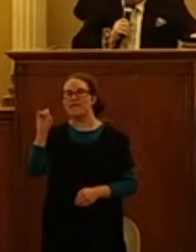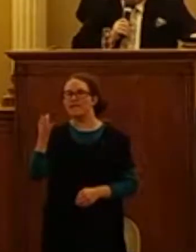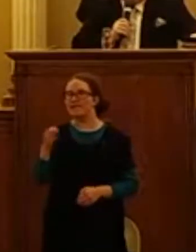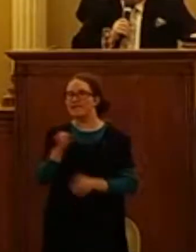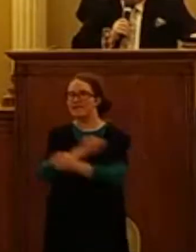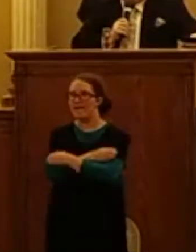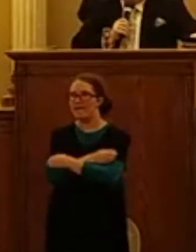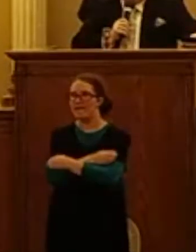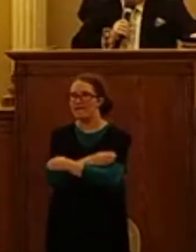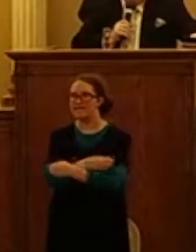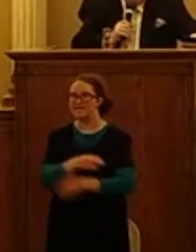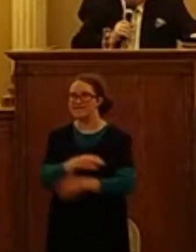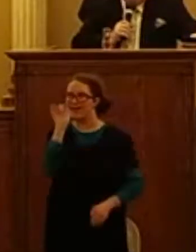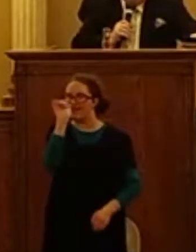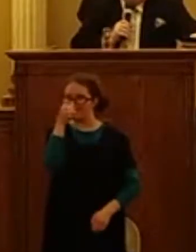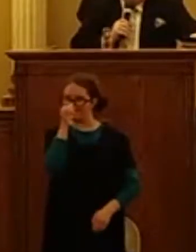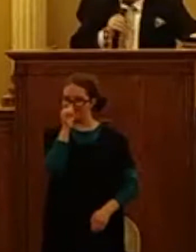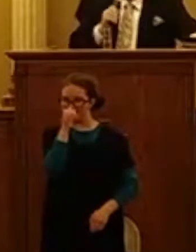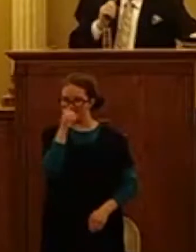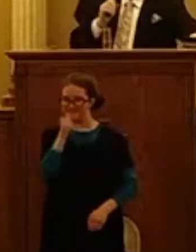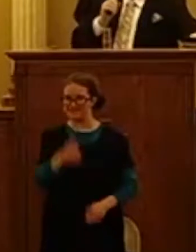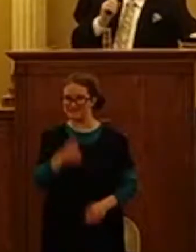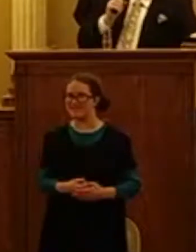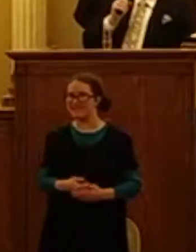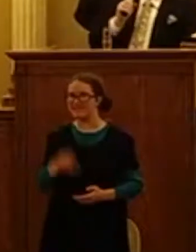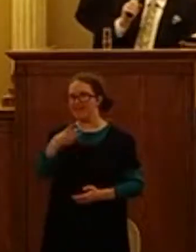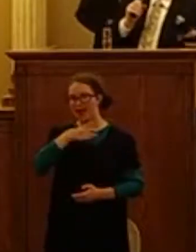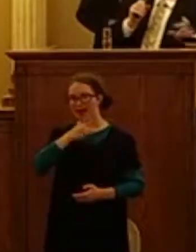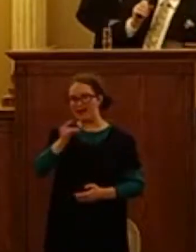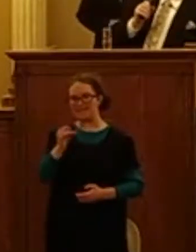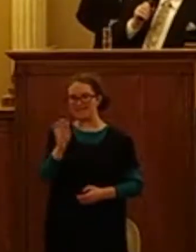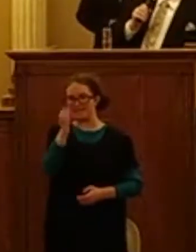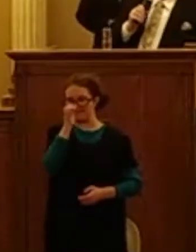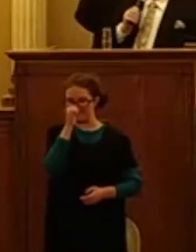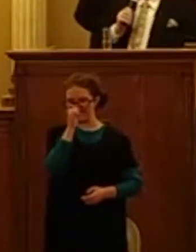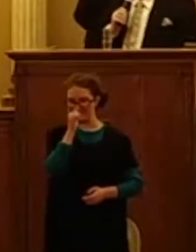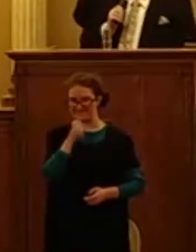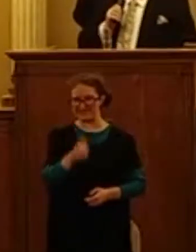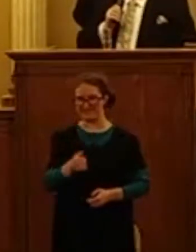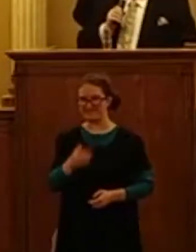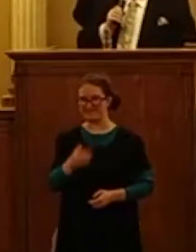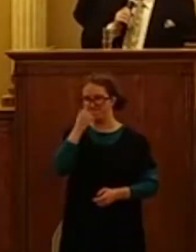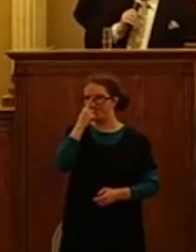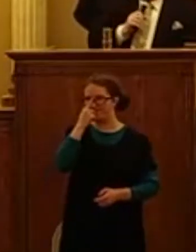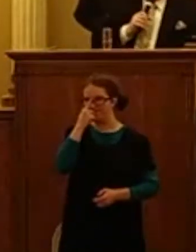Candace. I sure do love to aggravate Candace. I think she likes to be aggravated.